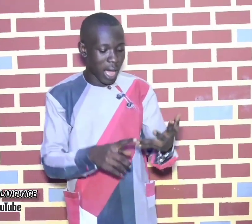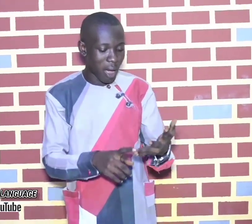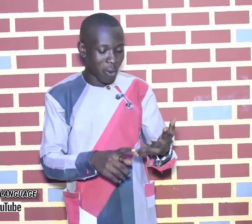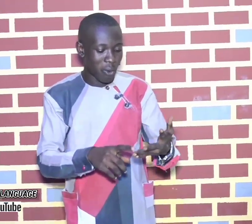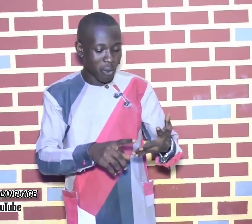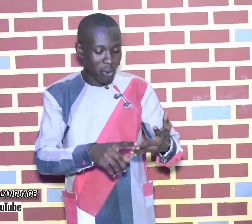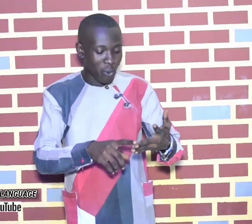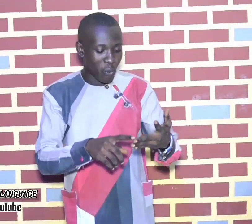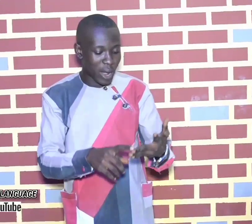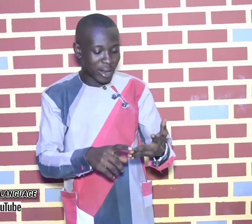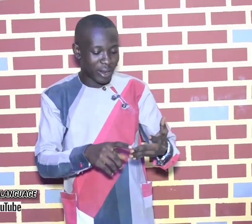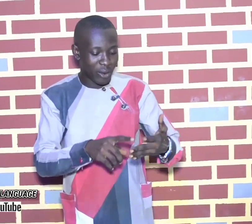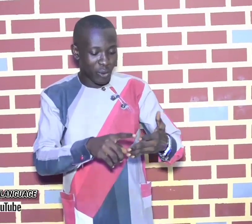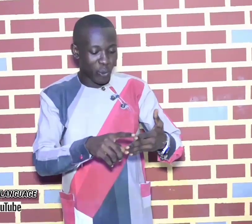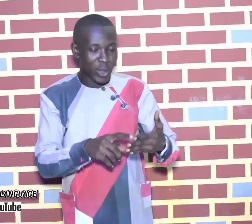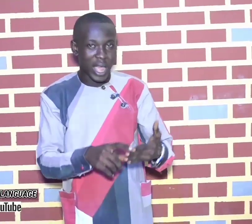how, when, where,